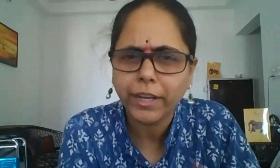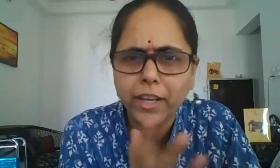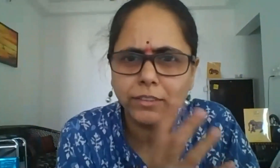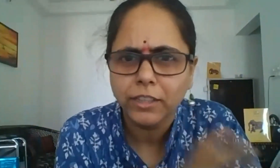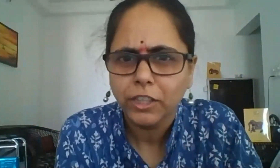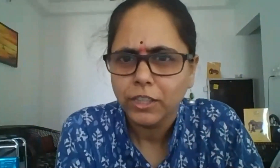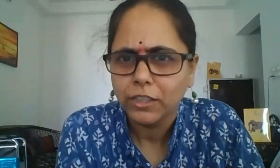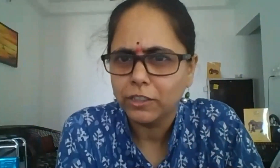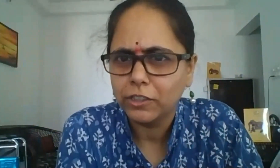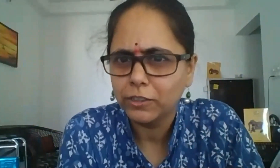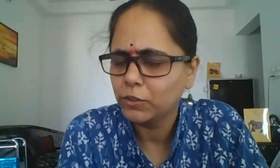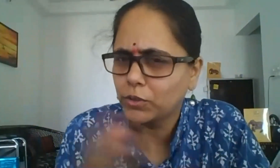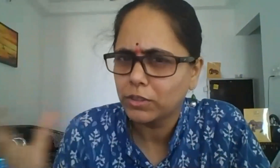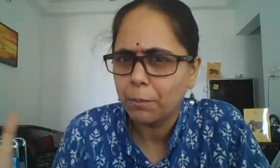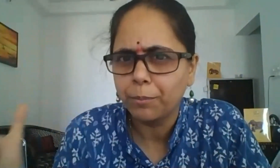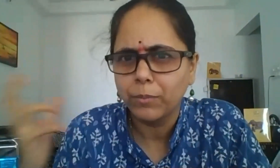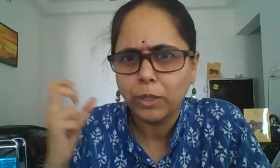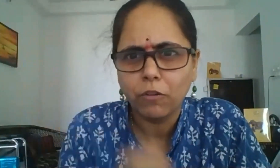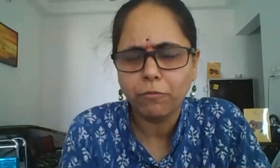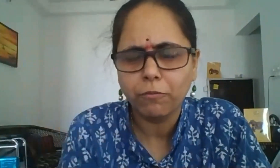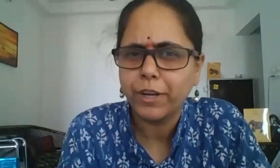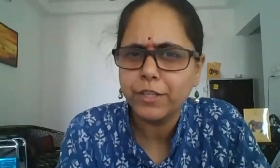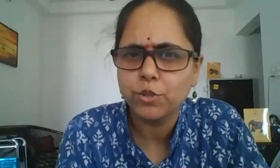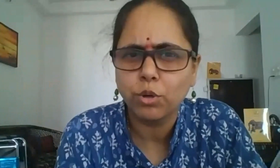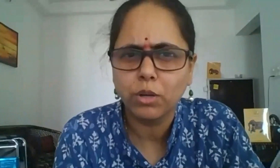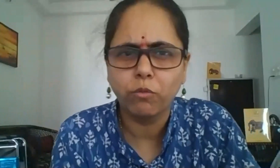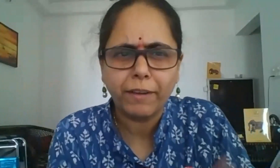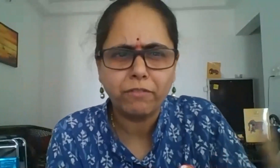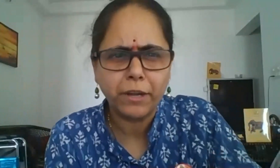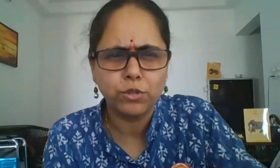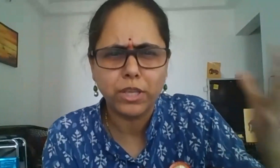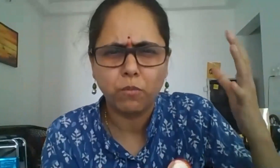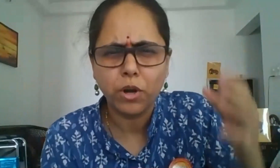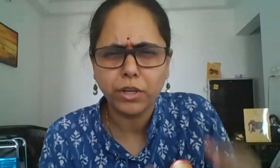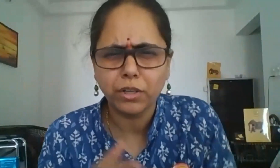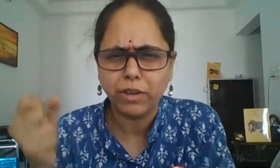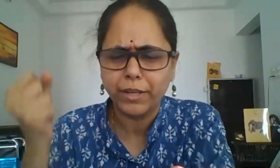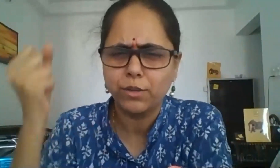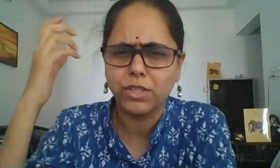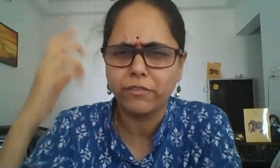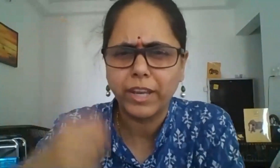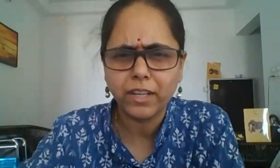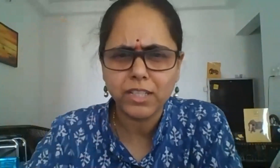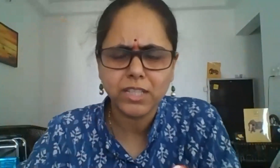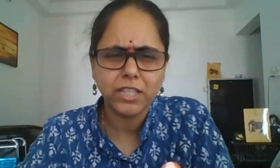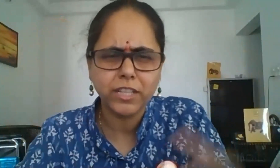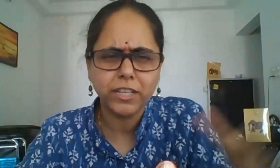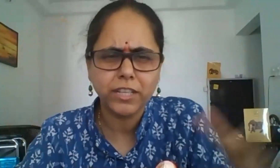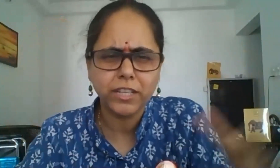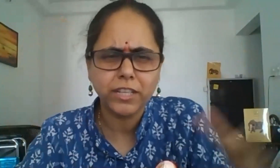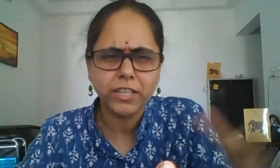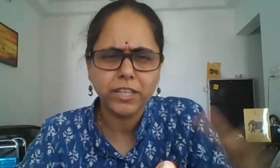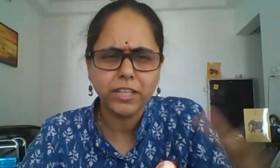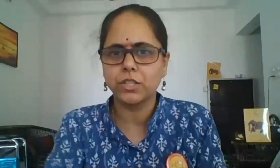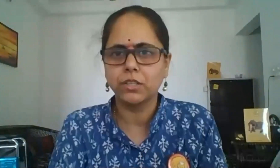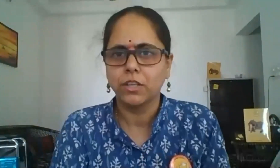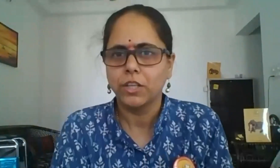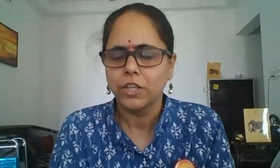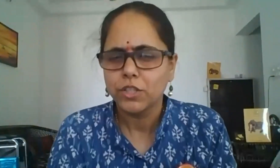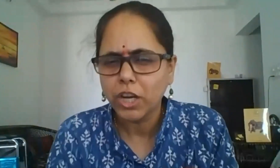done. Some of my friends took why to save water, why to save electricity, information. So our